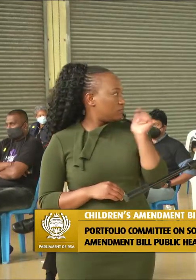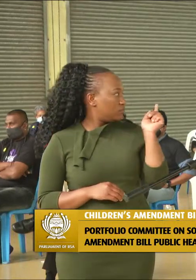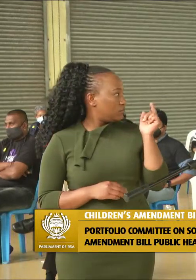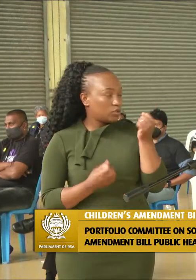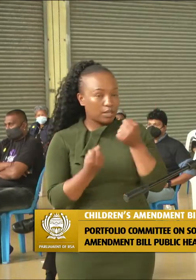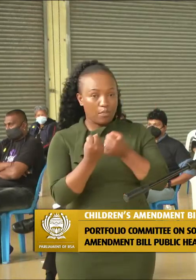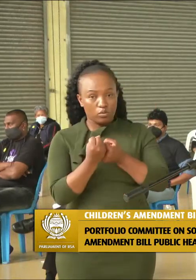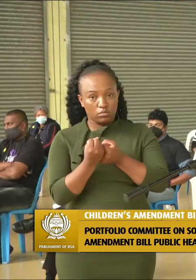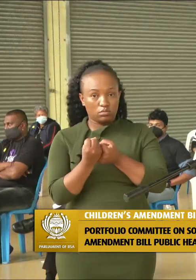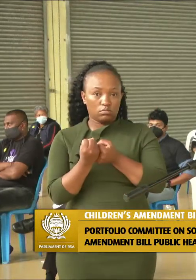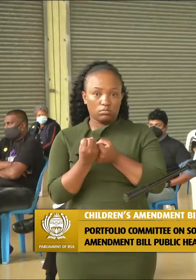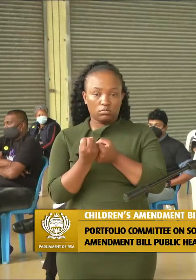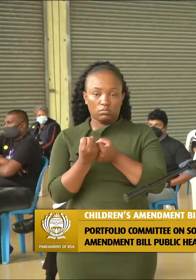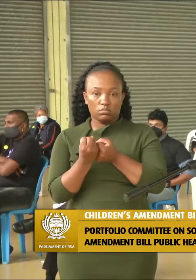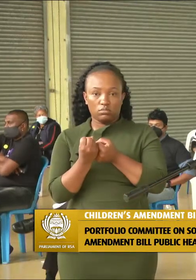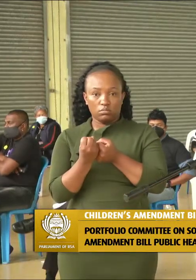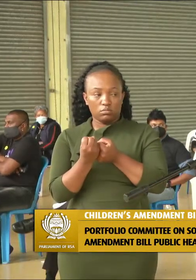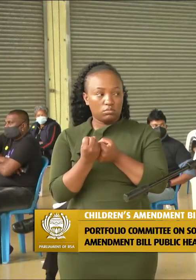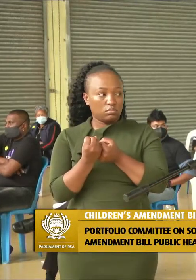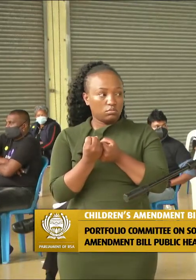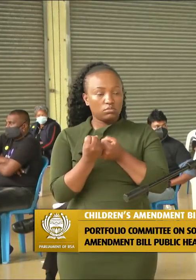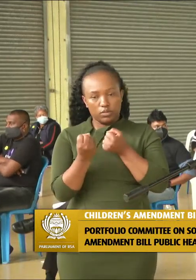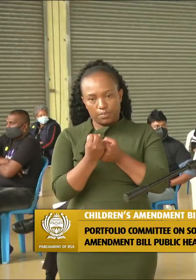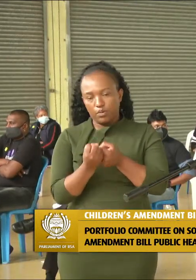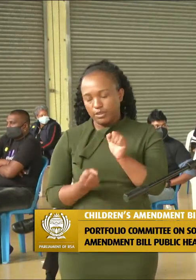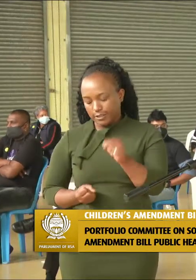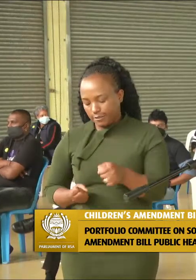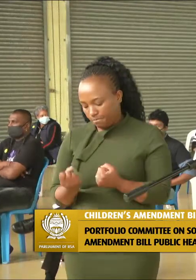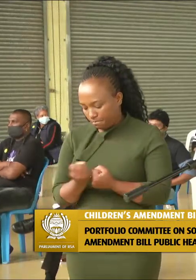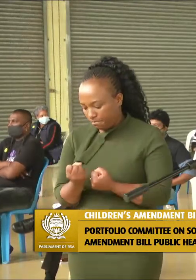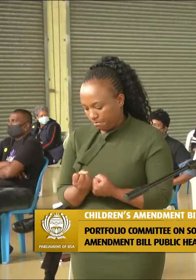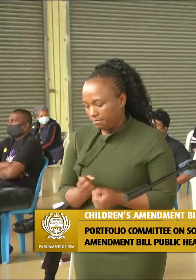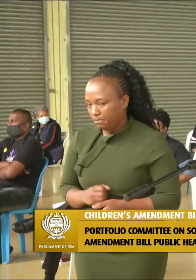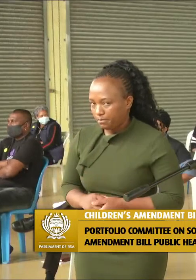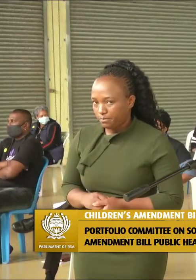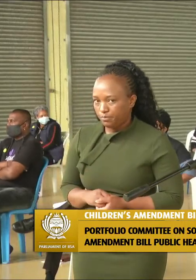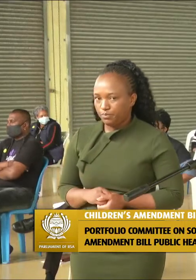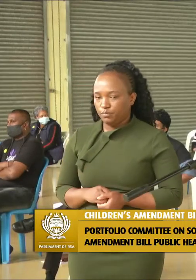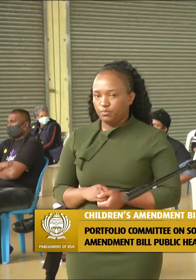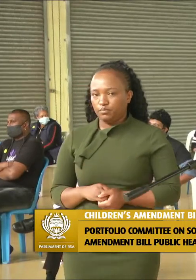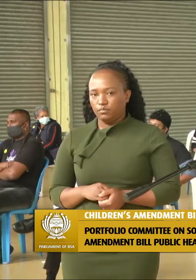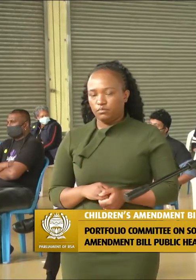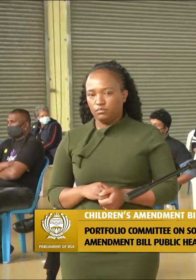maturity Okay, so, the thank child should be at, so that they